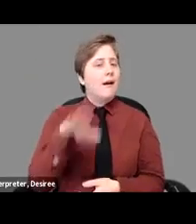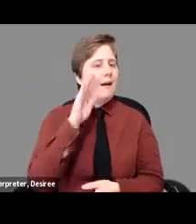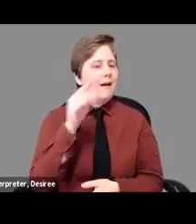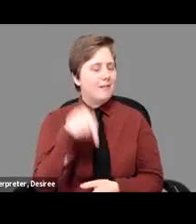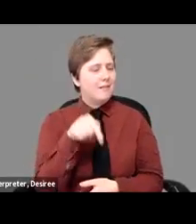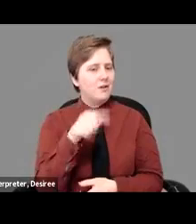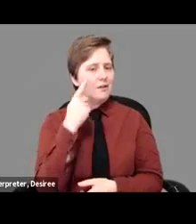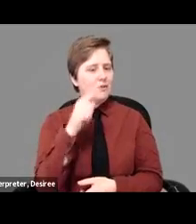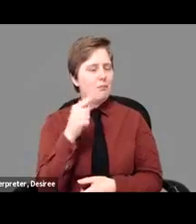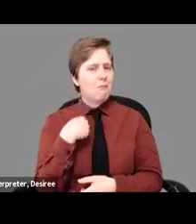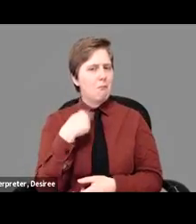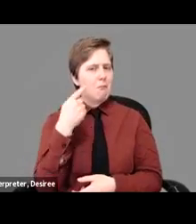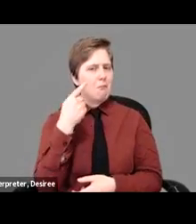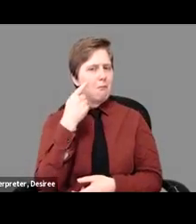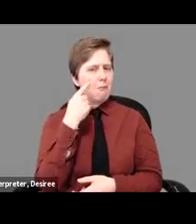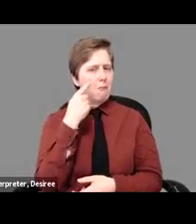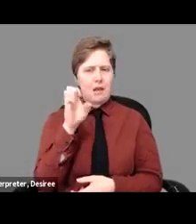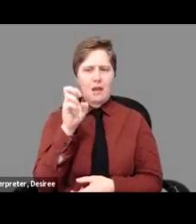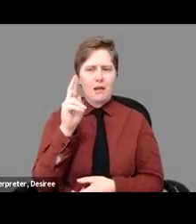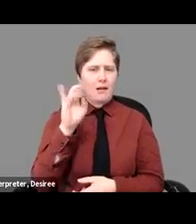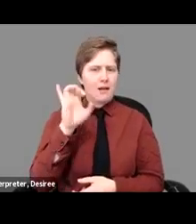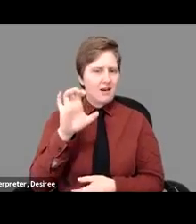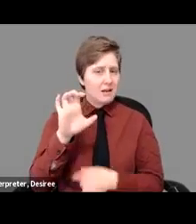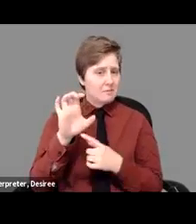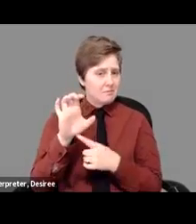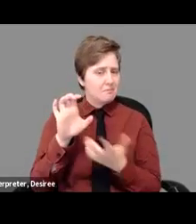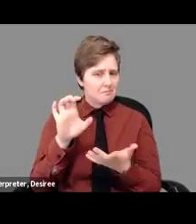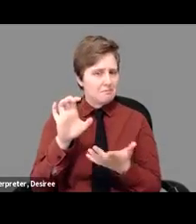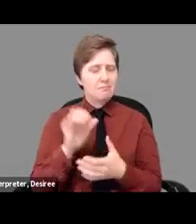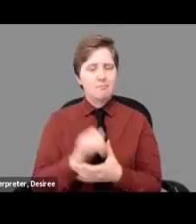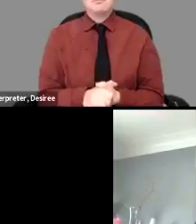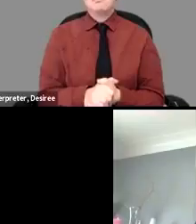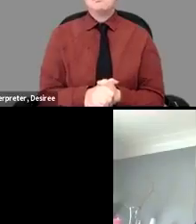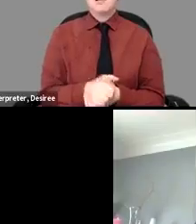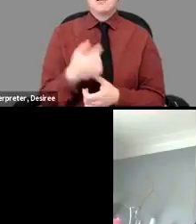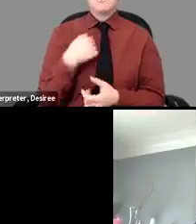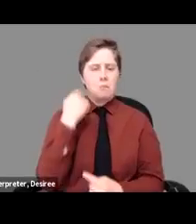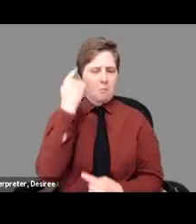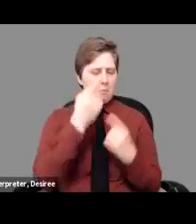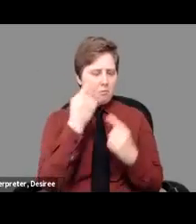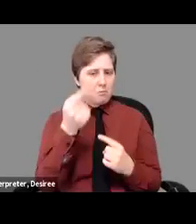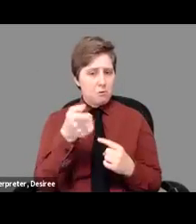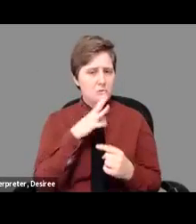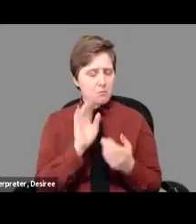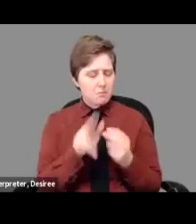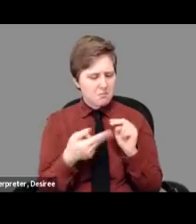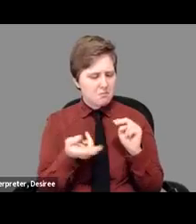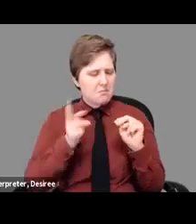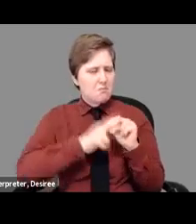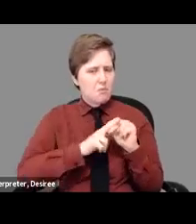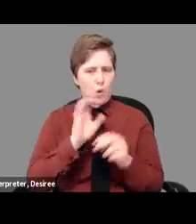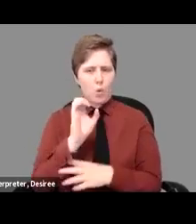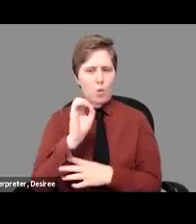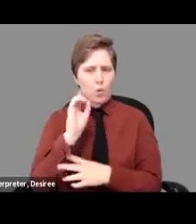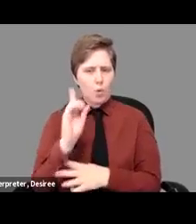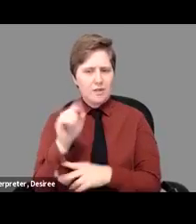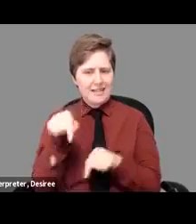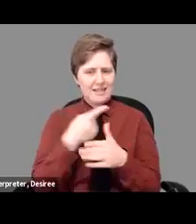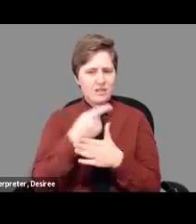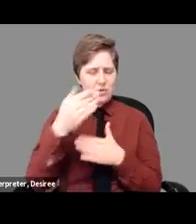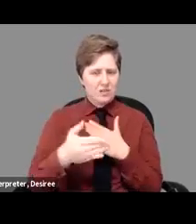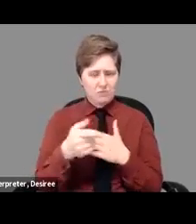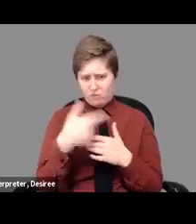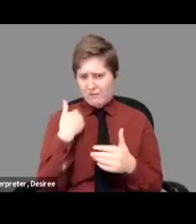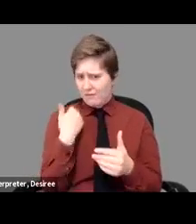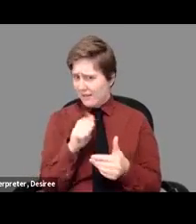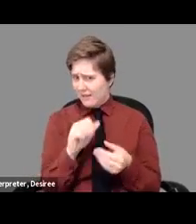is for, I believe, probably Eric. I'm wondering, you talked about the uptick in overdoses from over the weekend. Do you have any